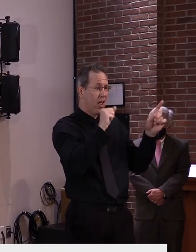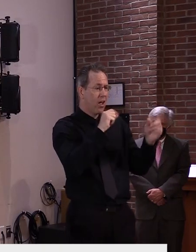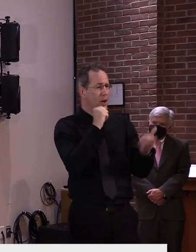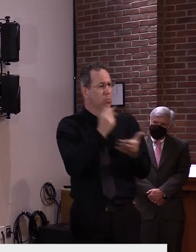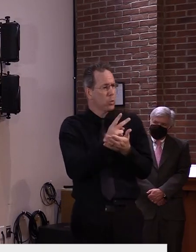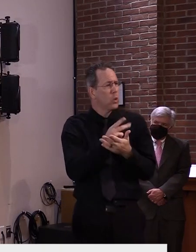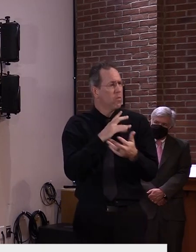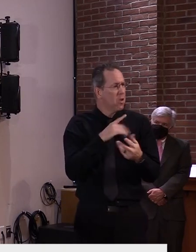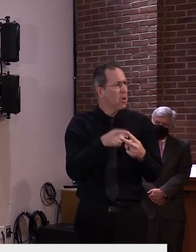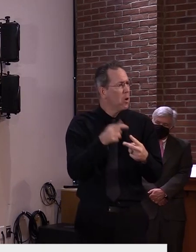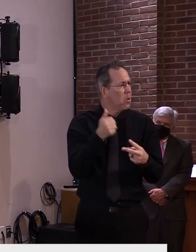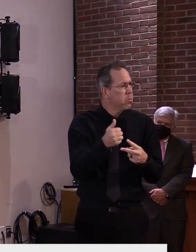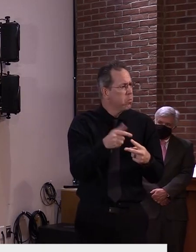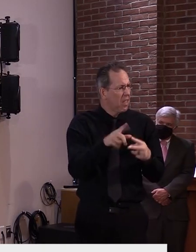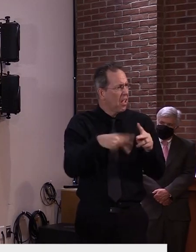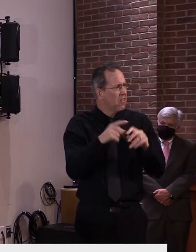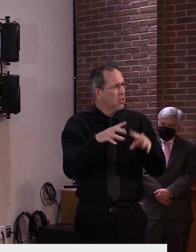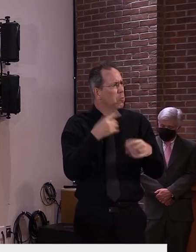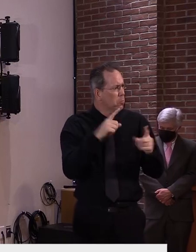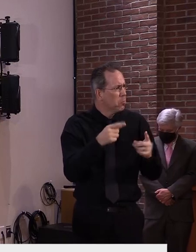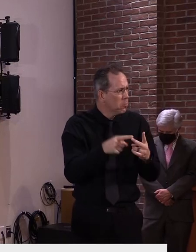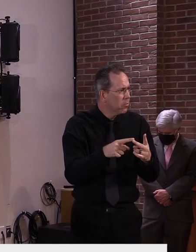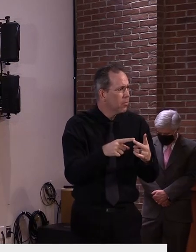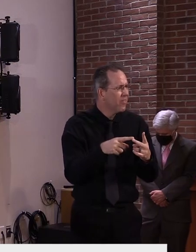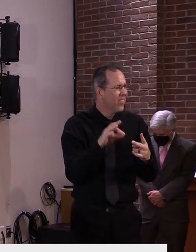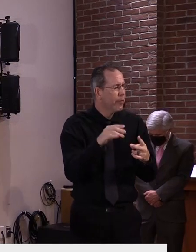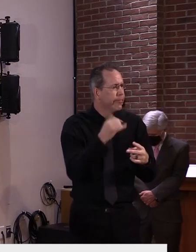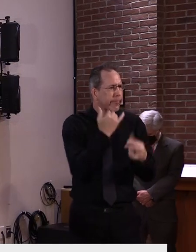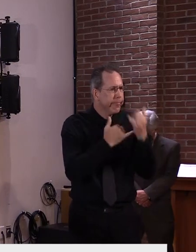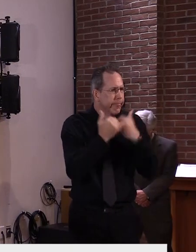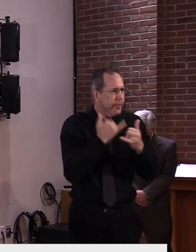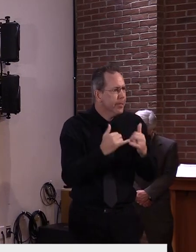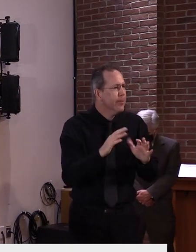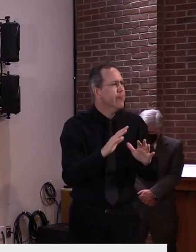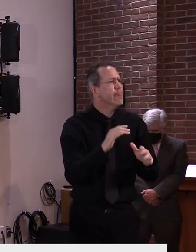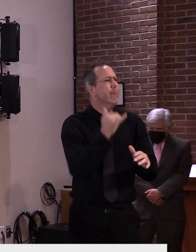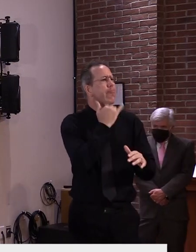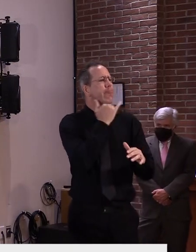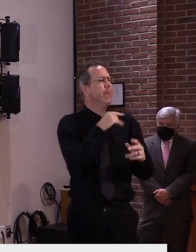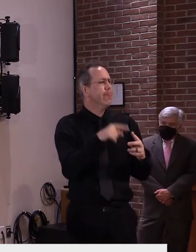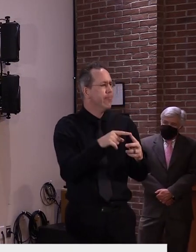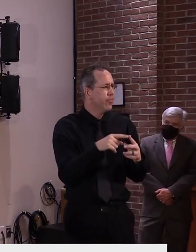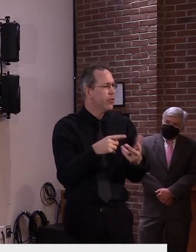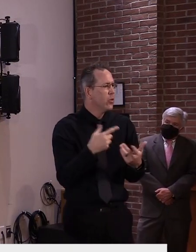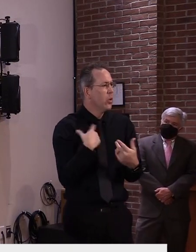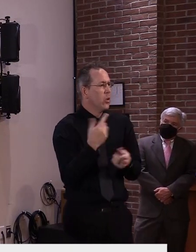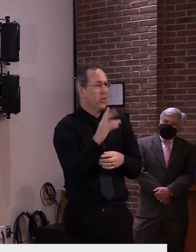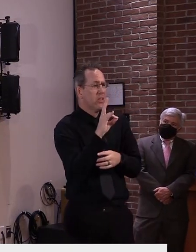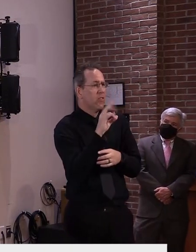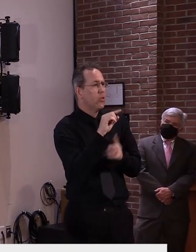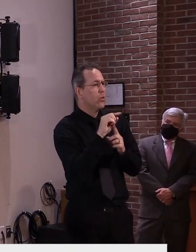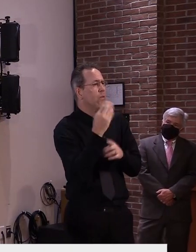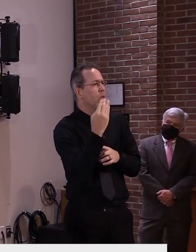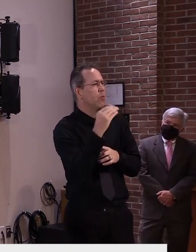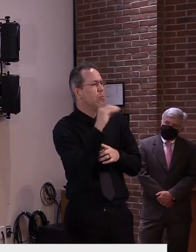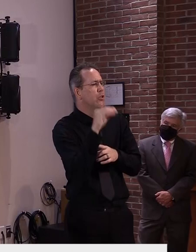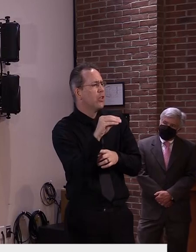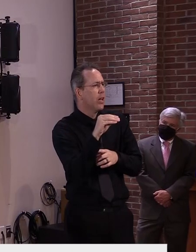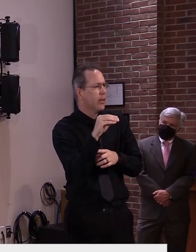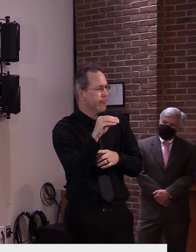the 14 or 15%. It's not believed that most of the PCR